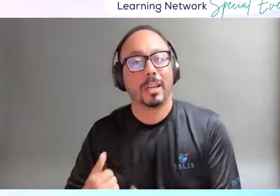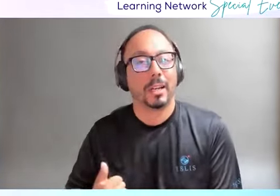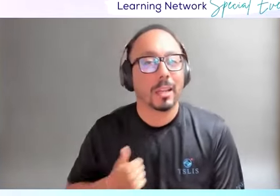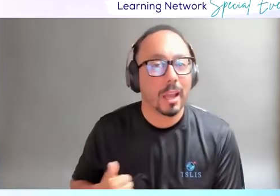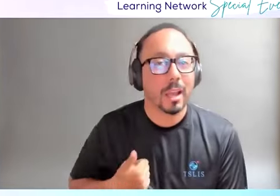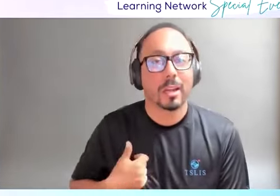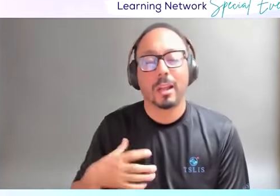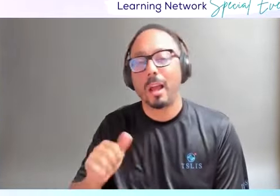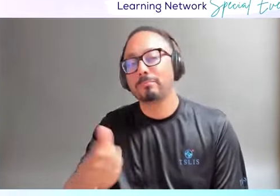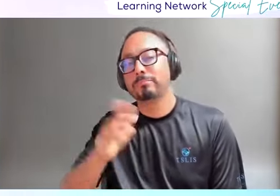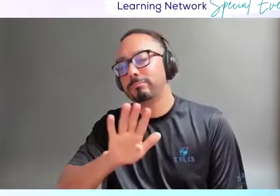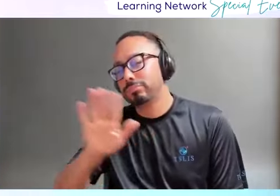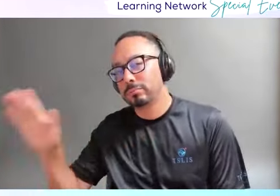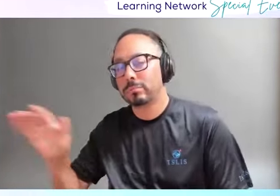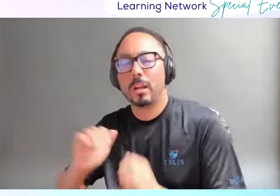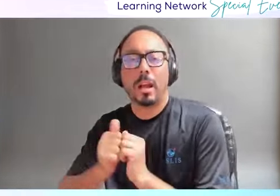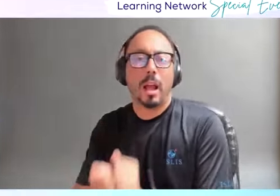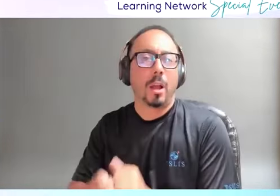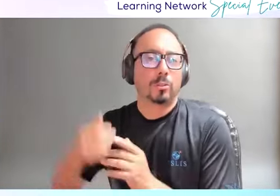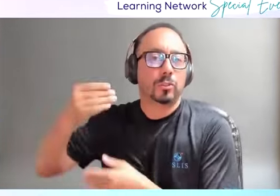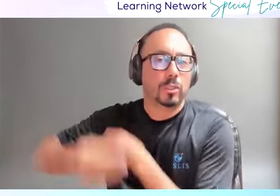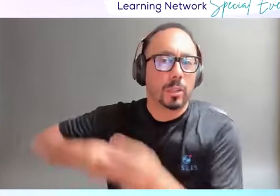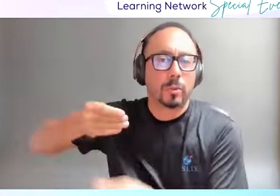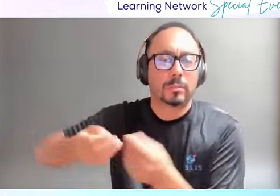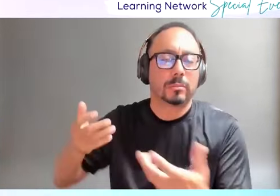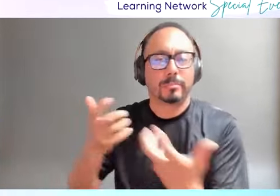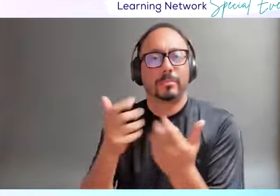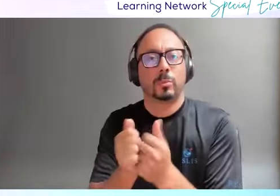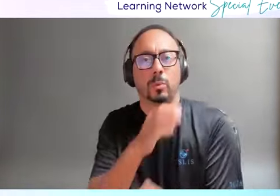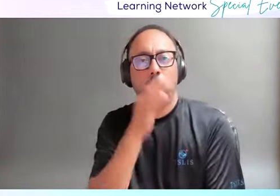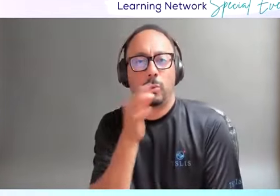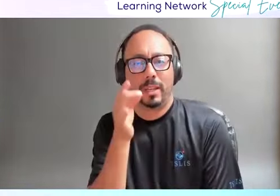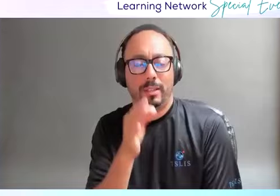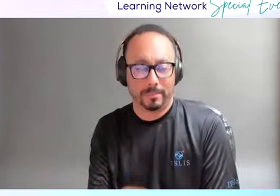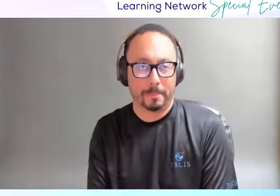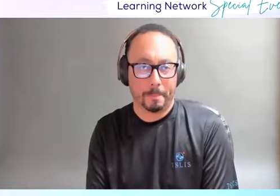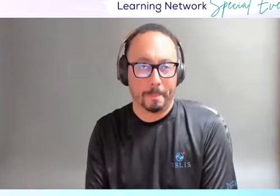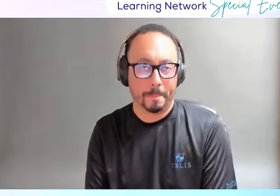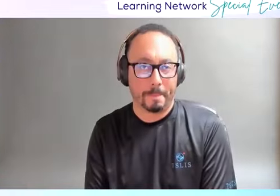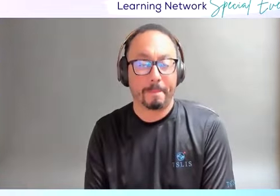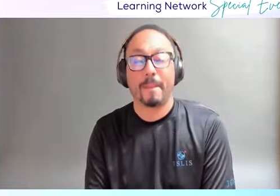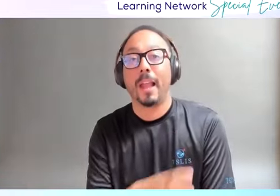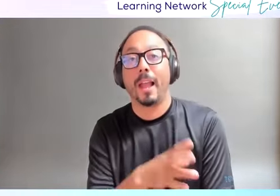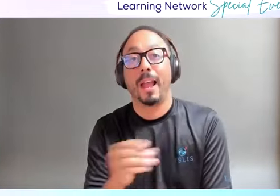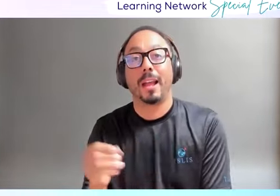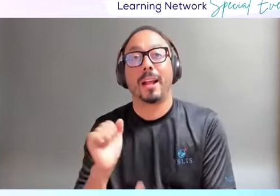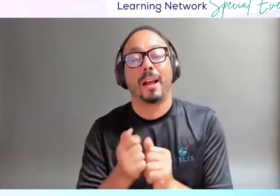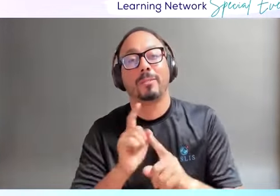gender relations fit with those, and how differential patterns emerge.